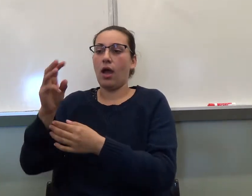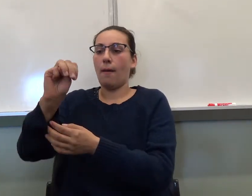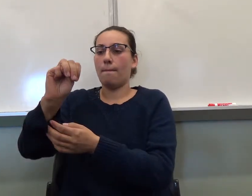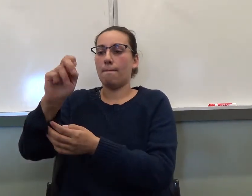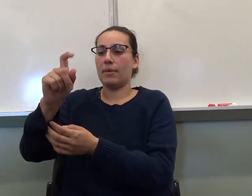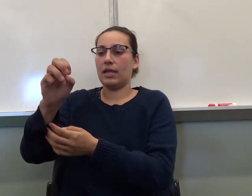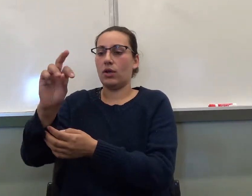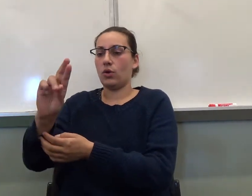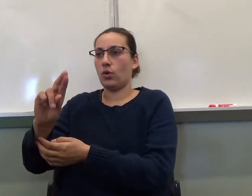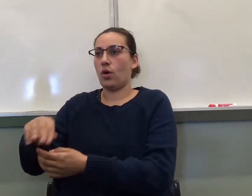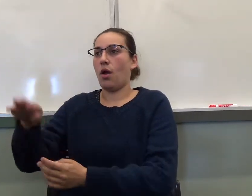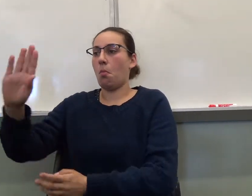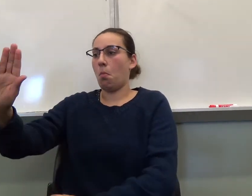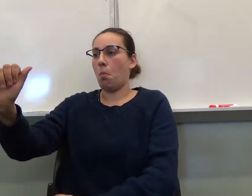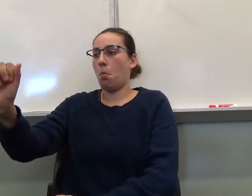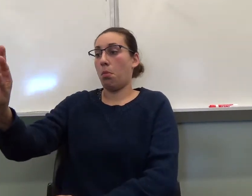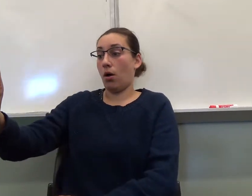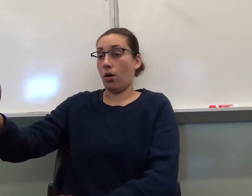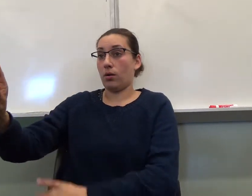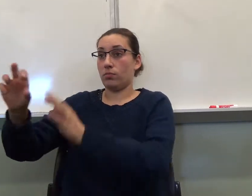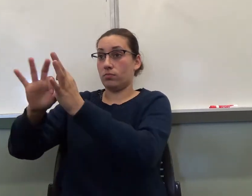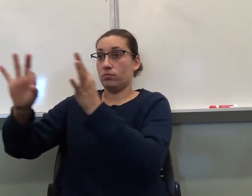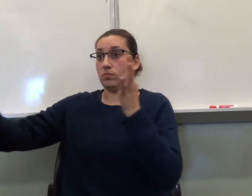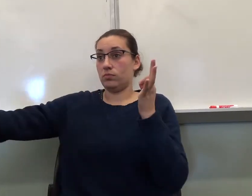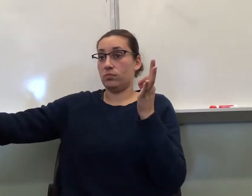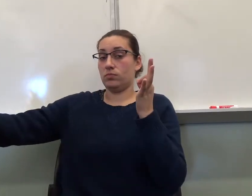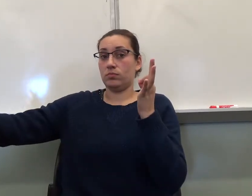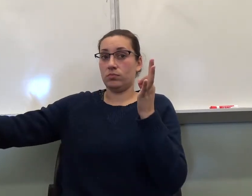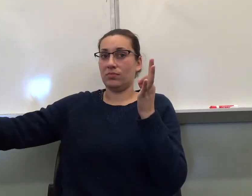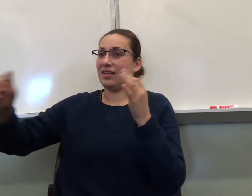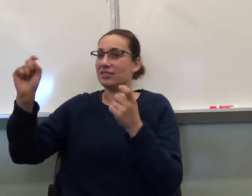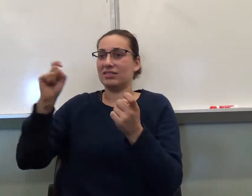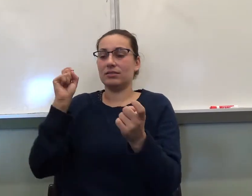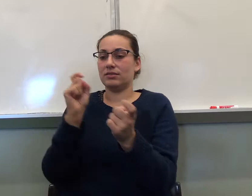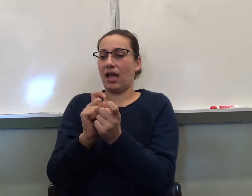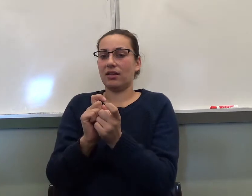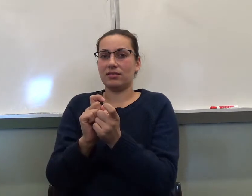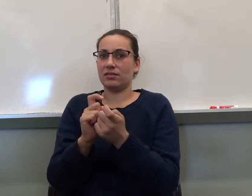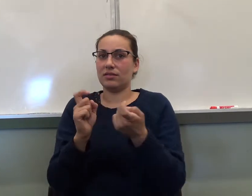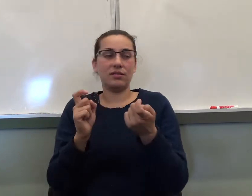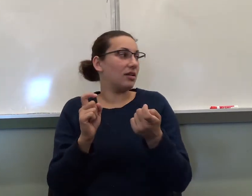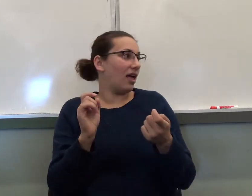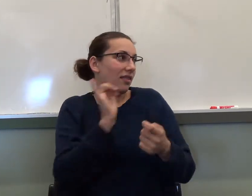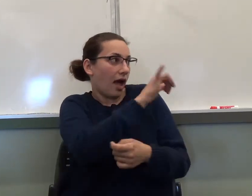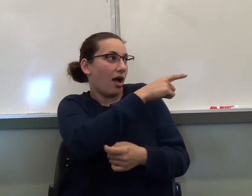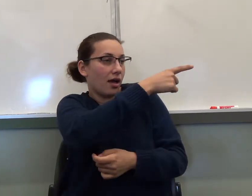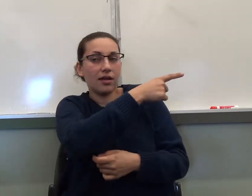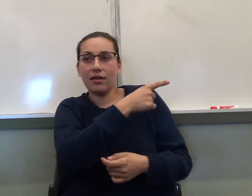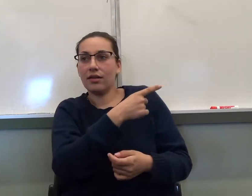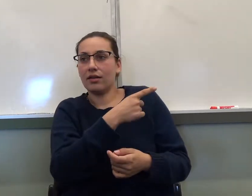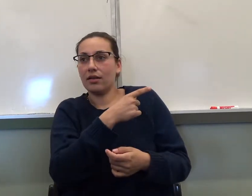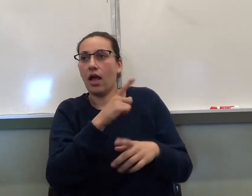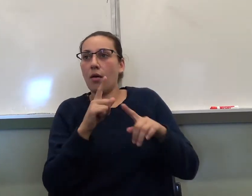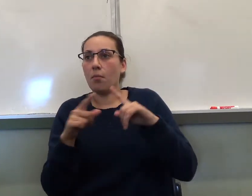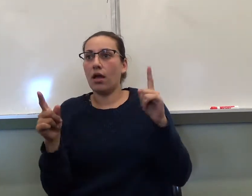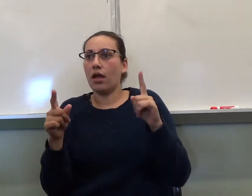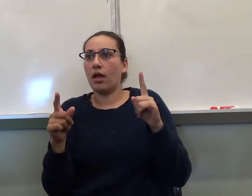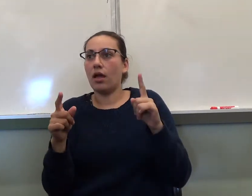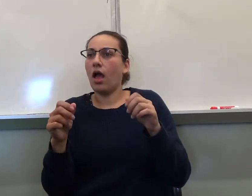there. And that meter is exactly, you know, it's this distance, but held at a constant temperature and